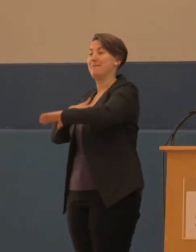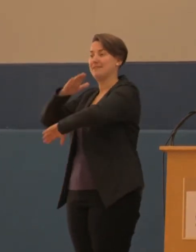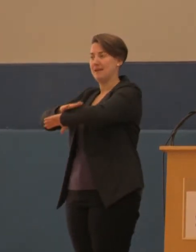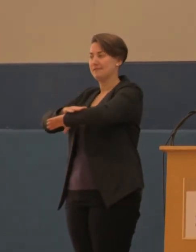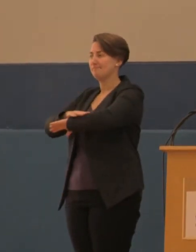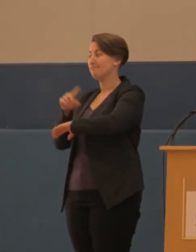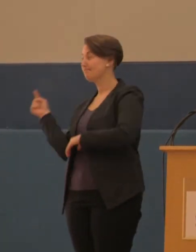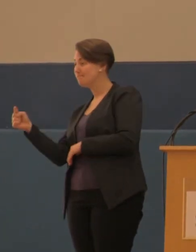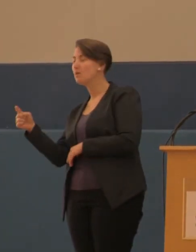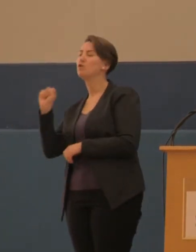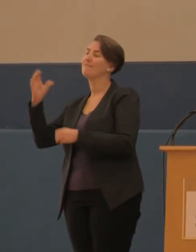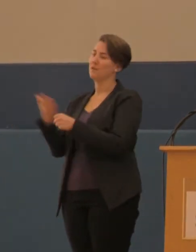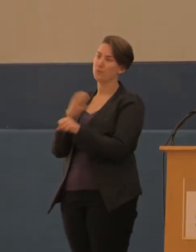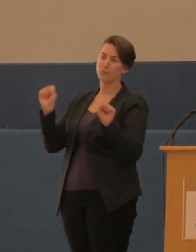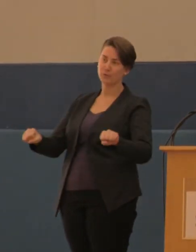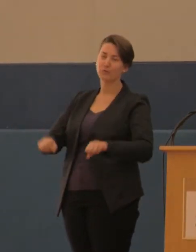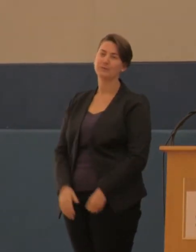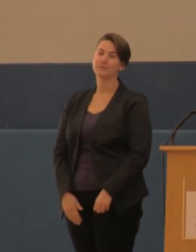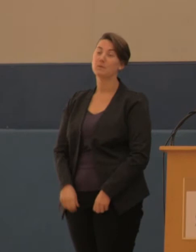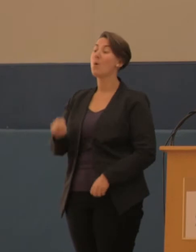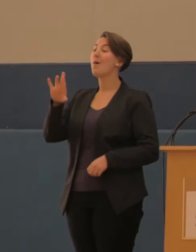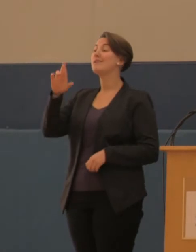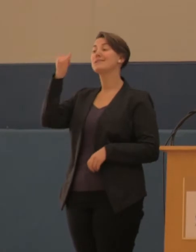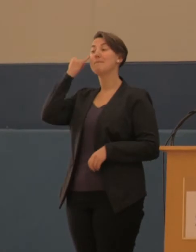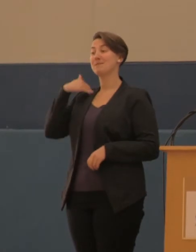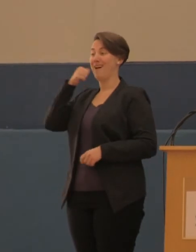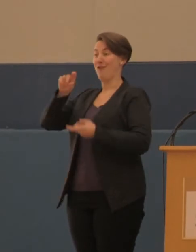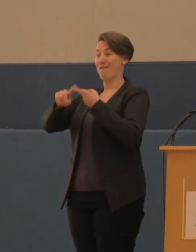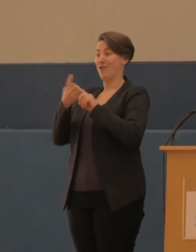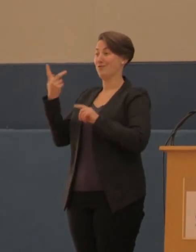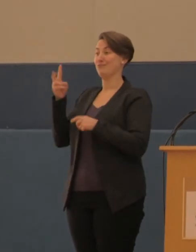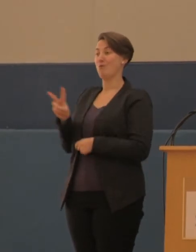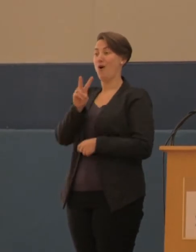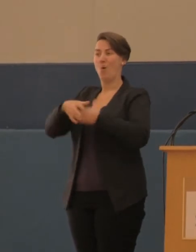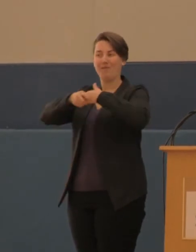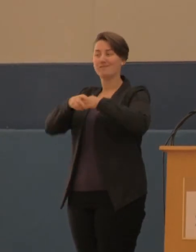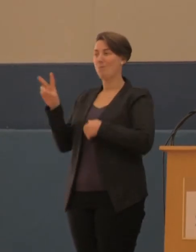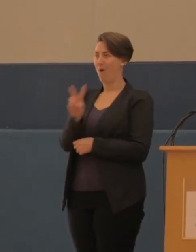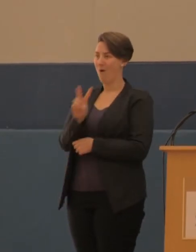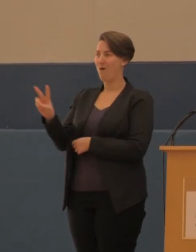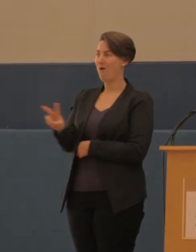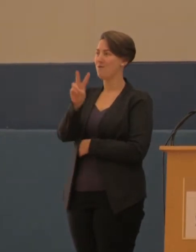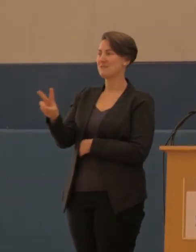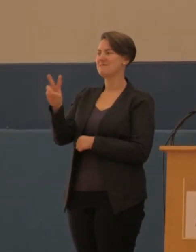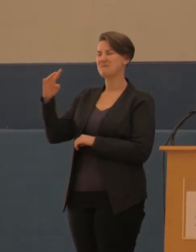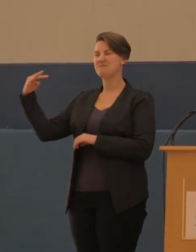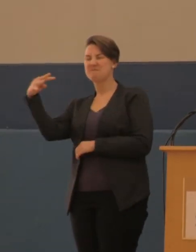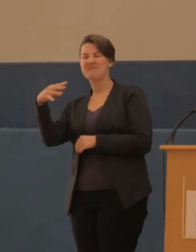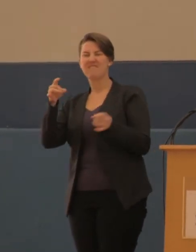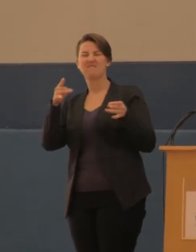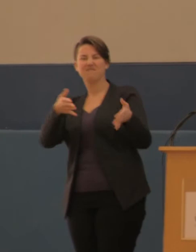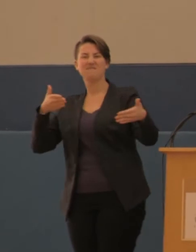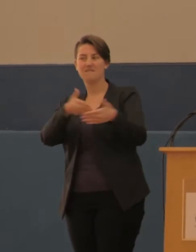fired. Or if I walked out hand in hand with my girlfriend, it could invite violence of the